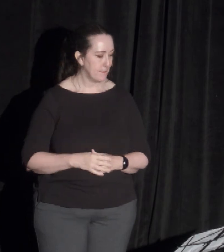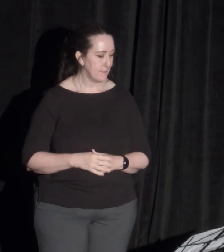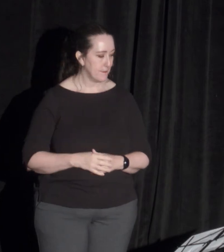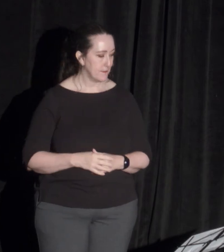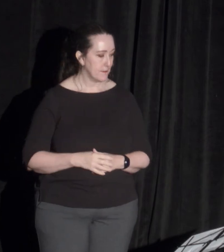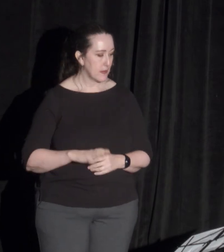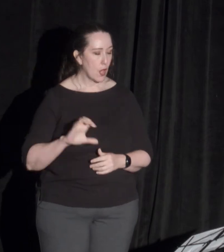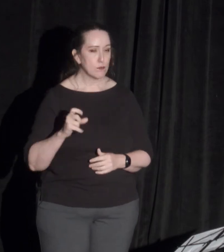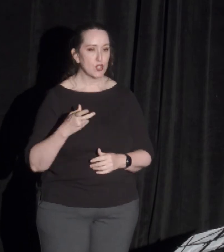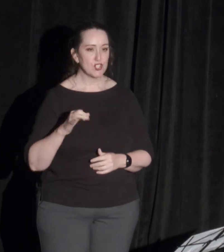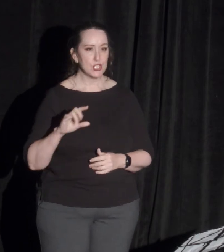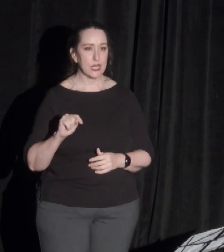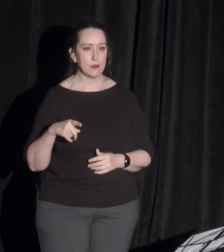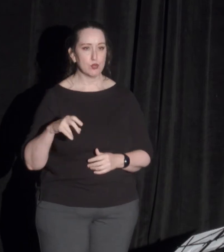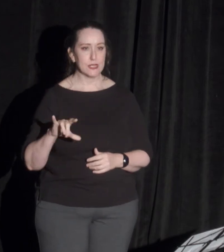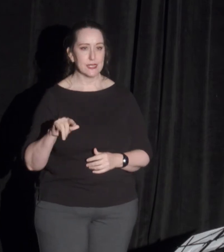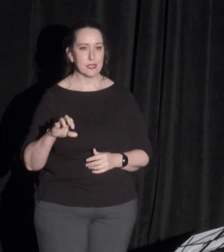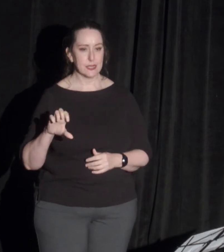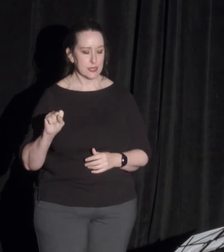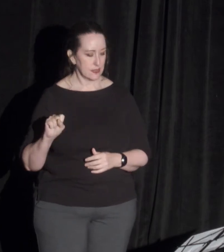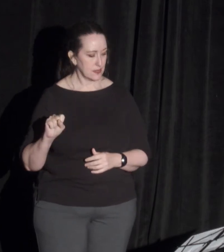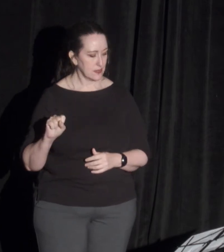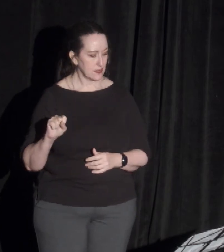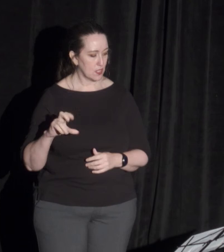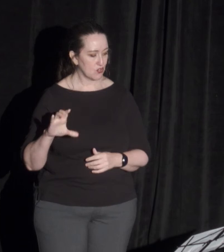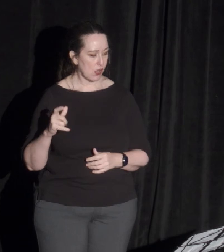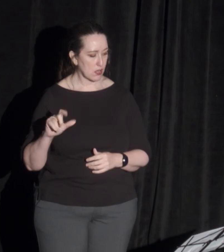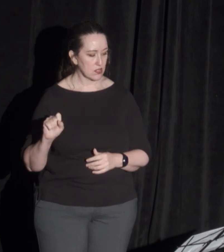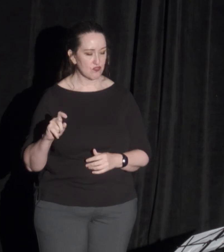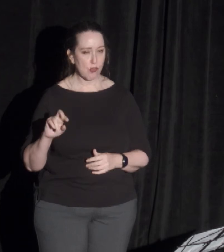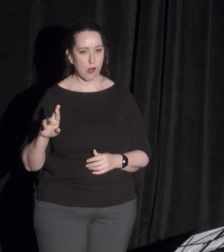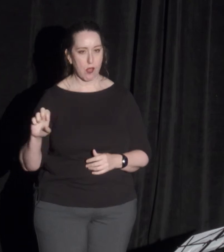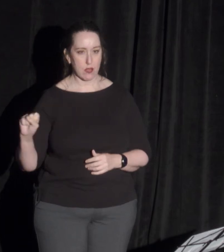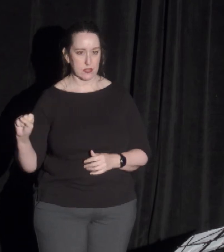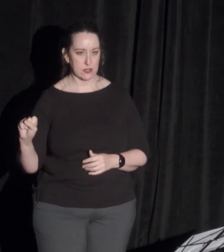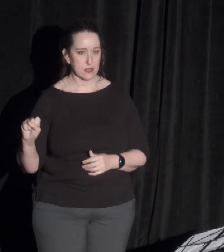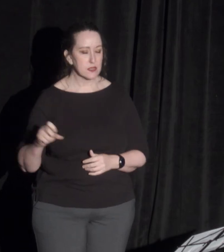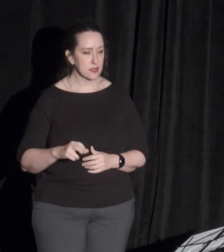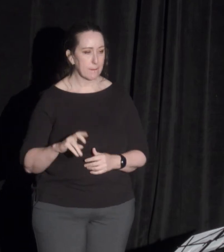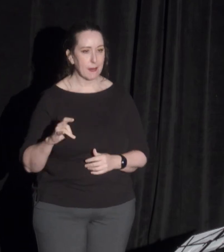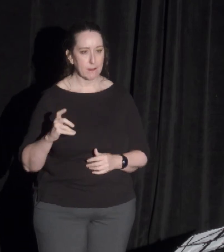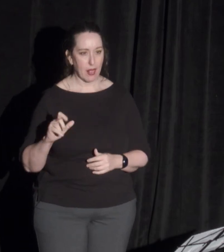The Merchant Princes by Charles Stross from Macmillan.